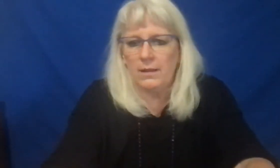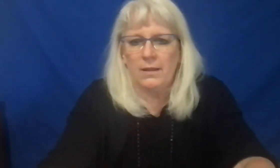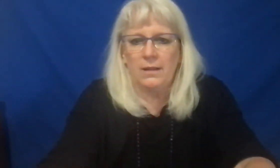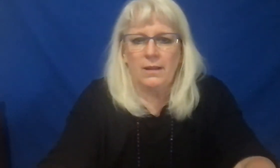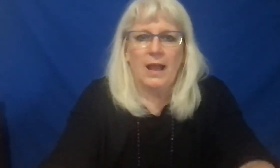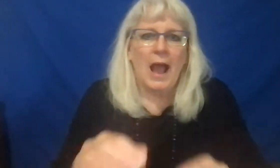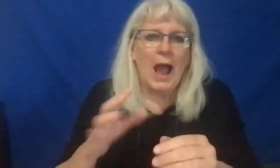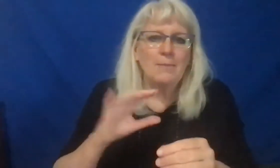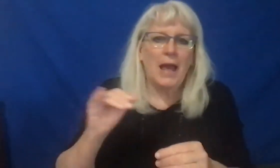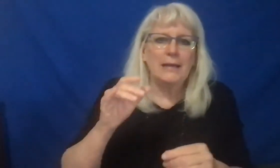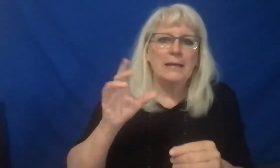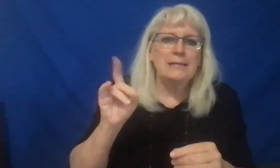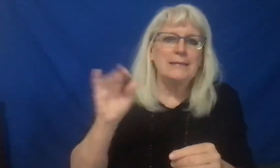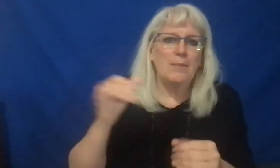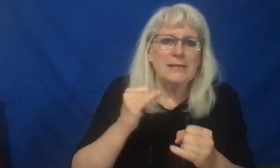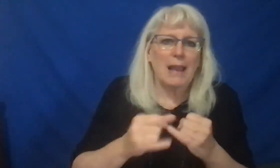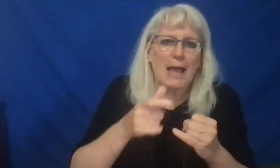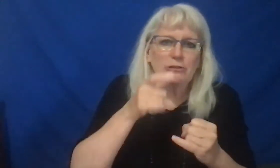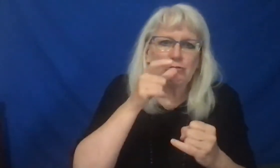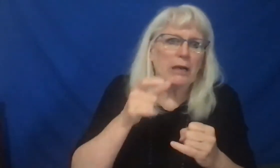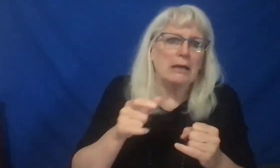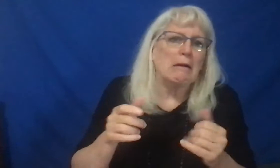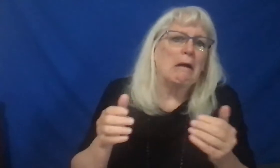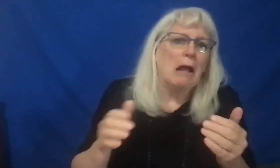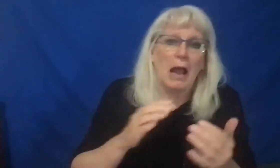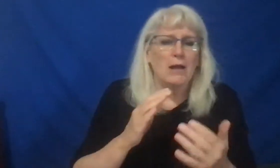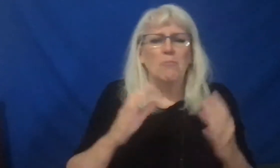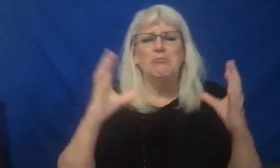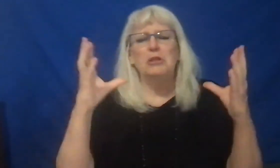like this little whimper at the end of this incredible conference.